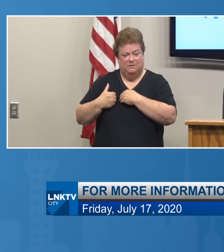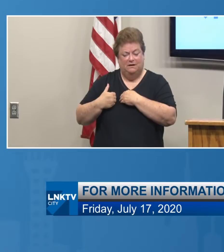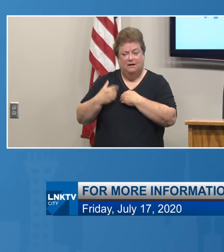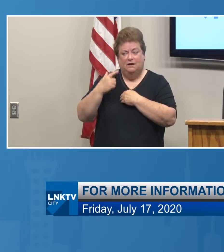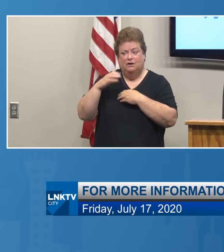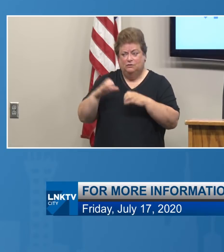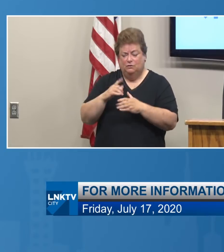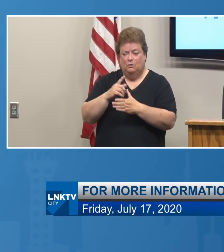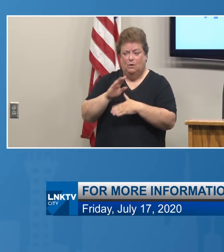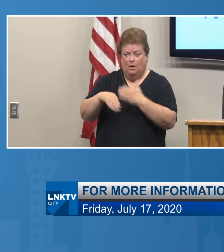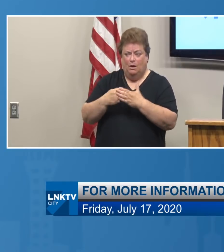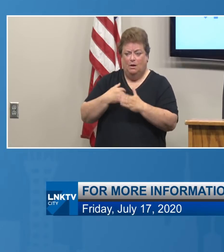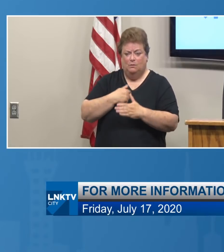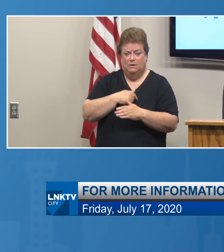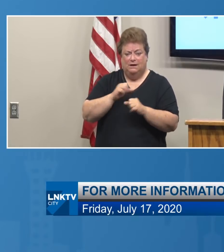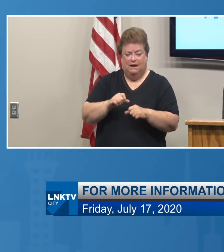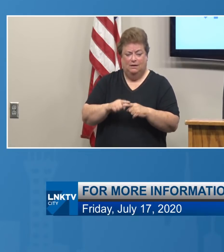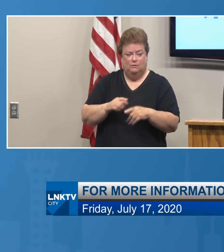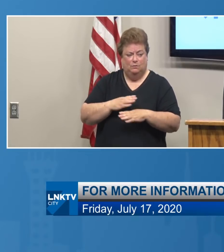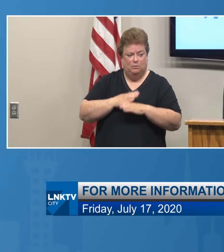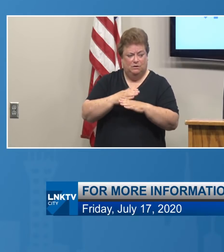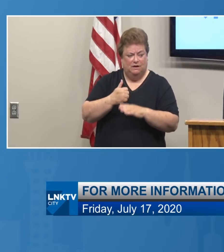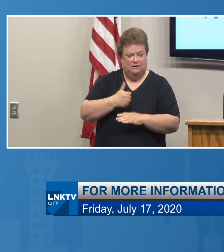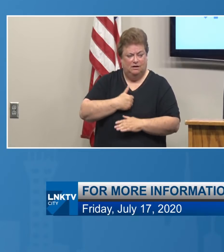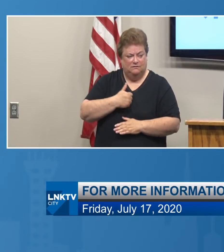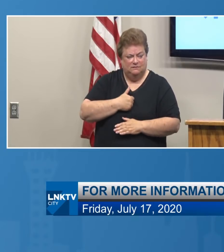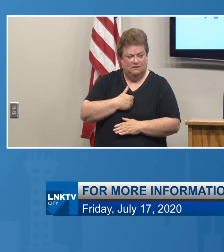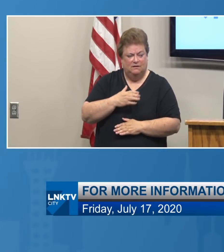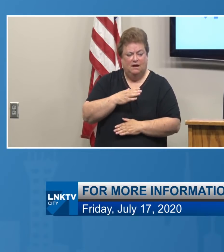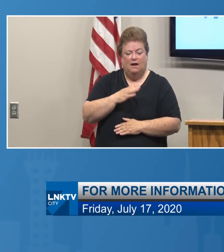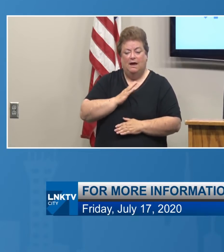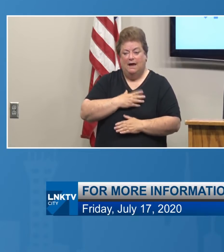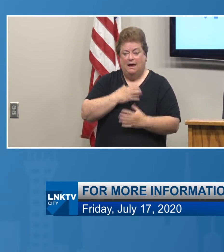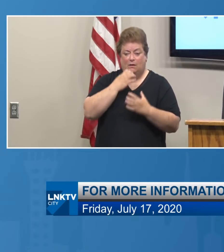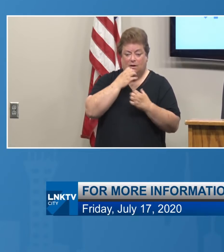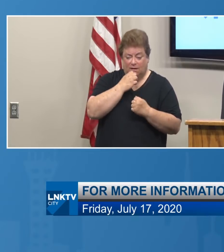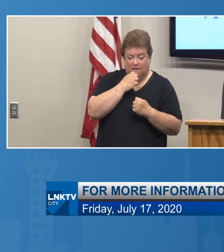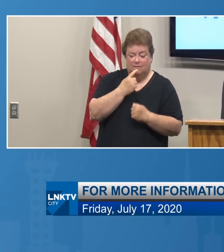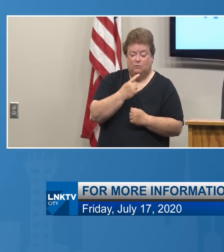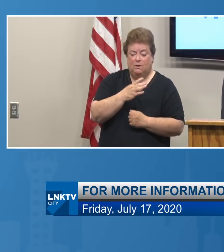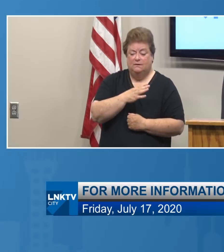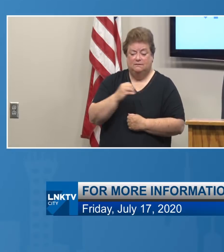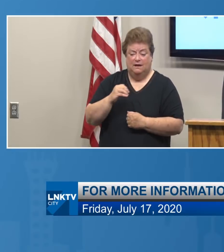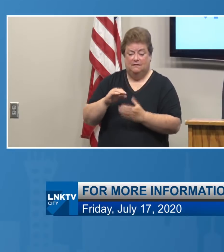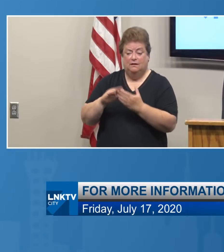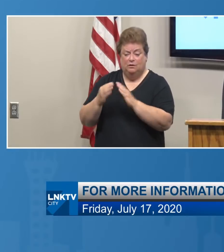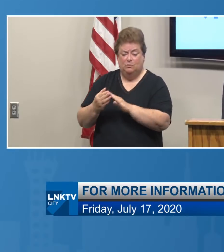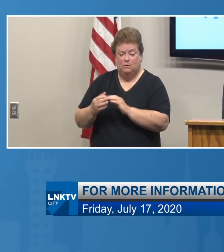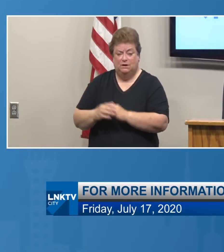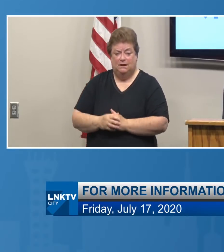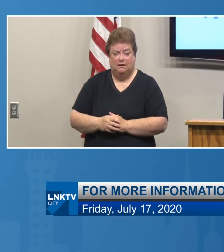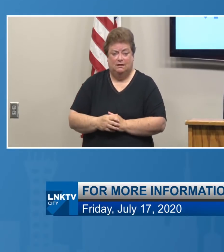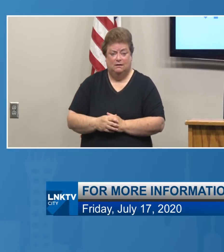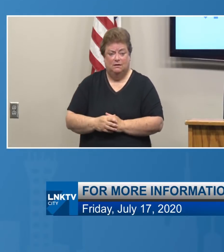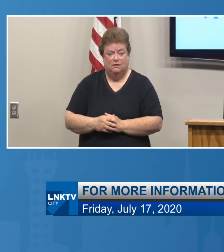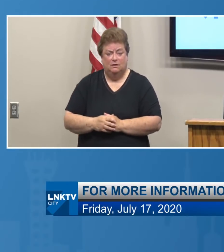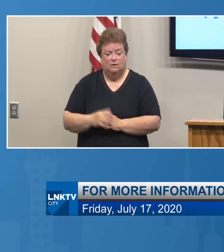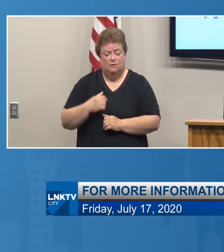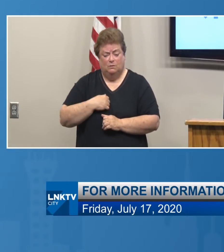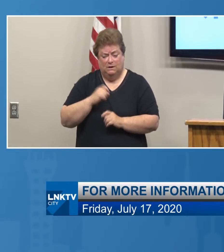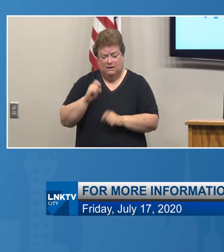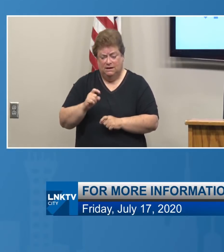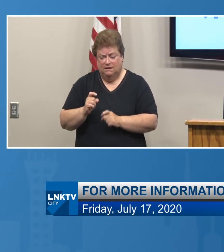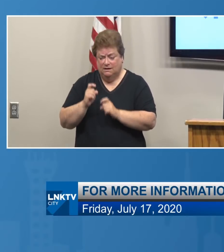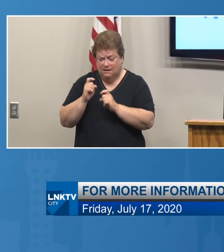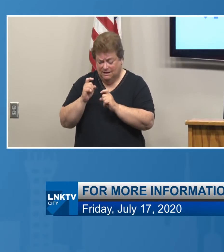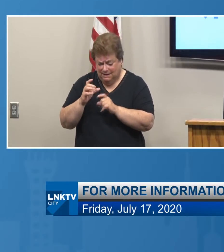doing all we can to protect not only ourselves, but our loved ones and our community. We need to get our students